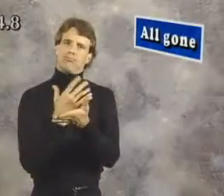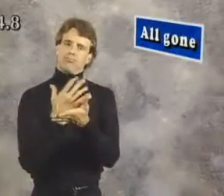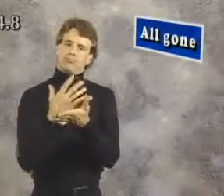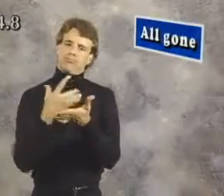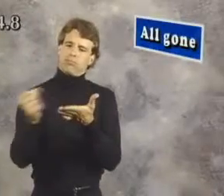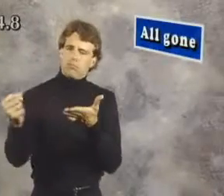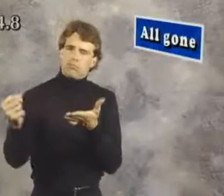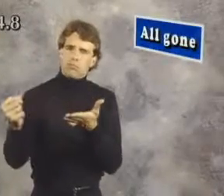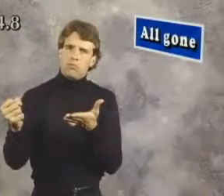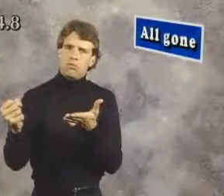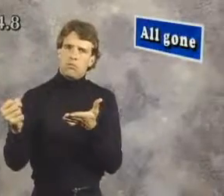All gone.